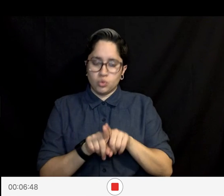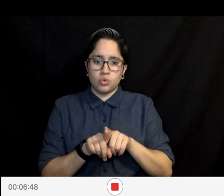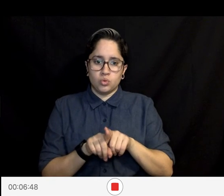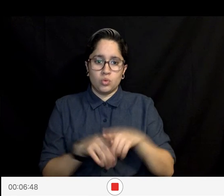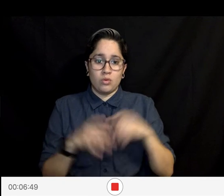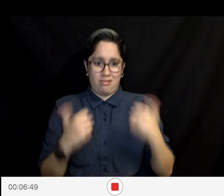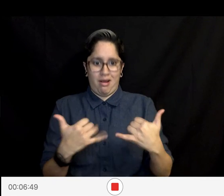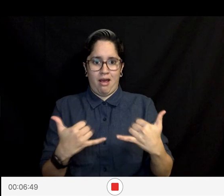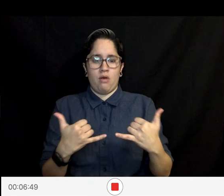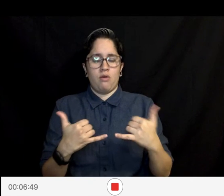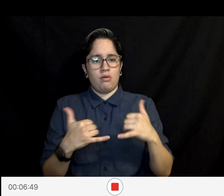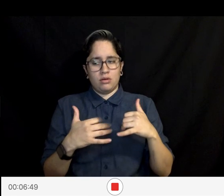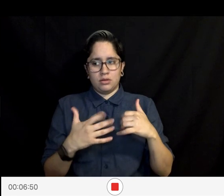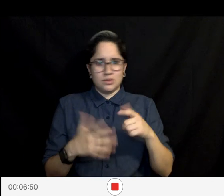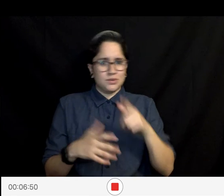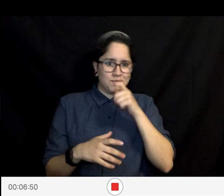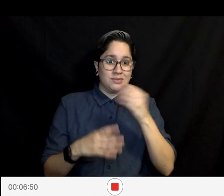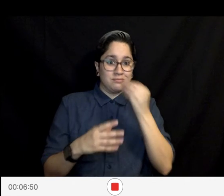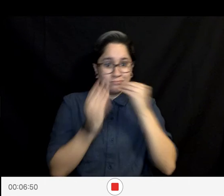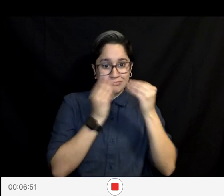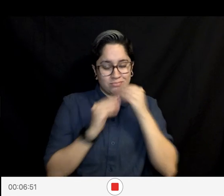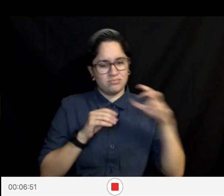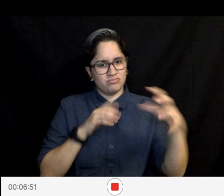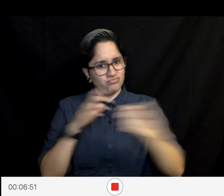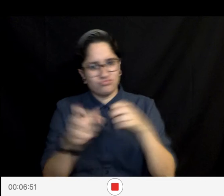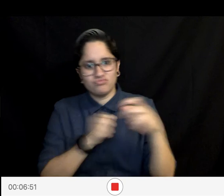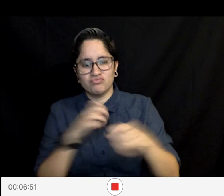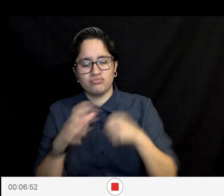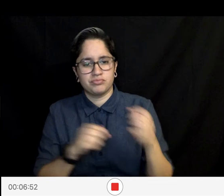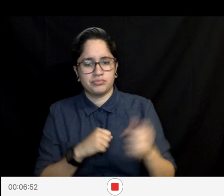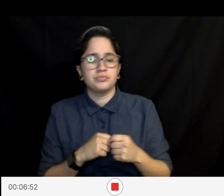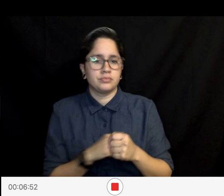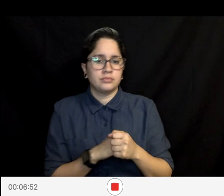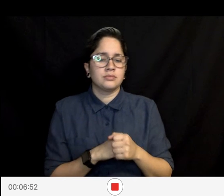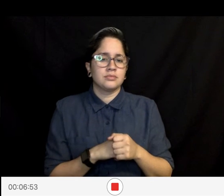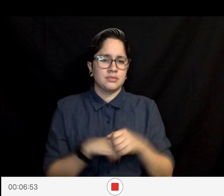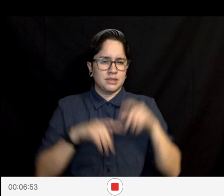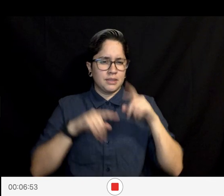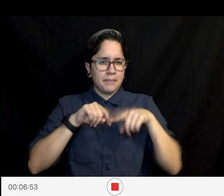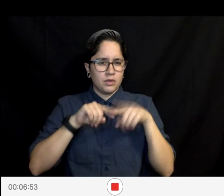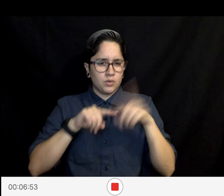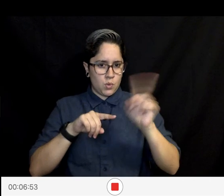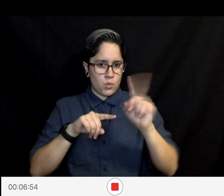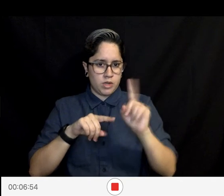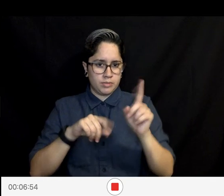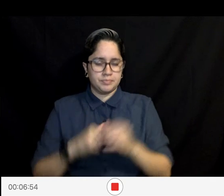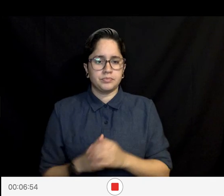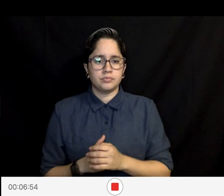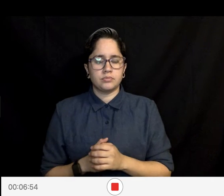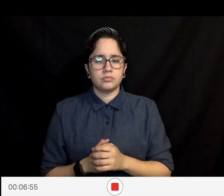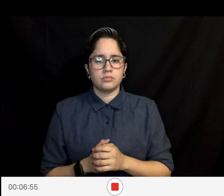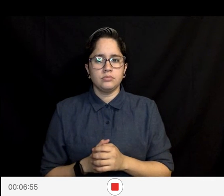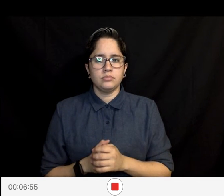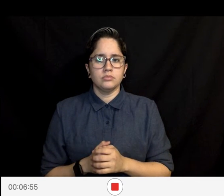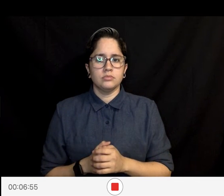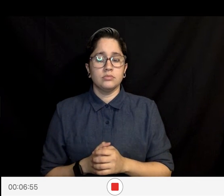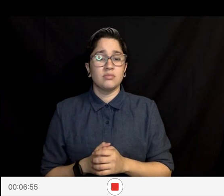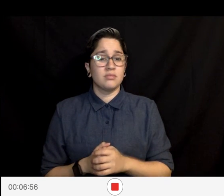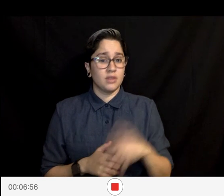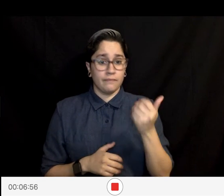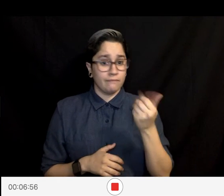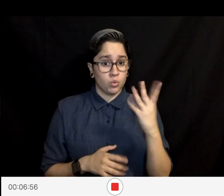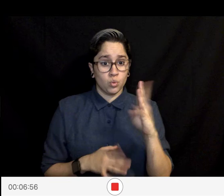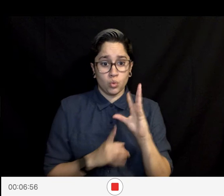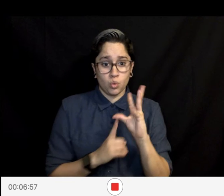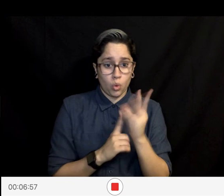In cultures such as Chinese and other Asian-influenced cuisines, jellyfish are becoming more